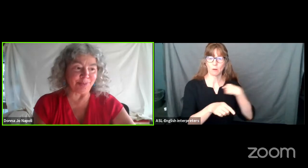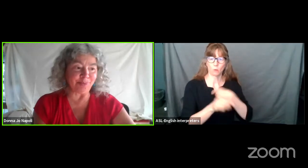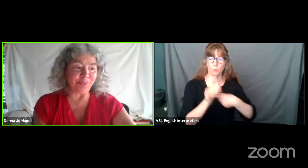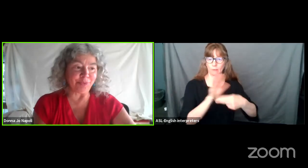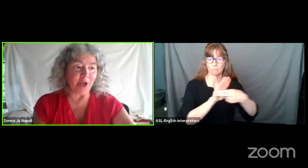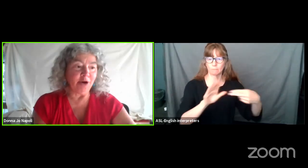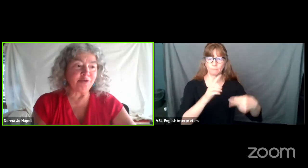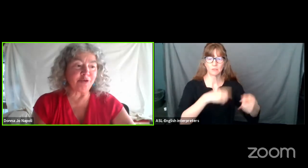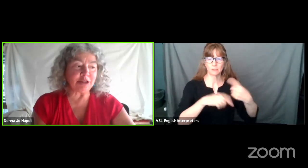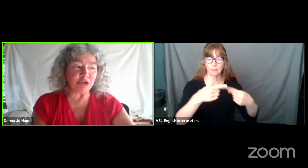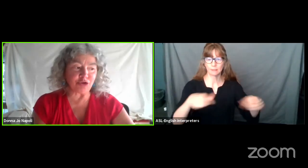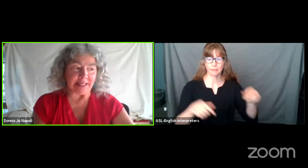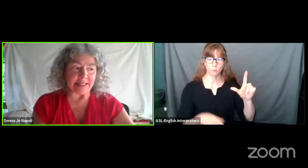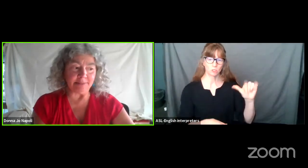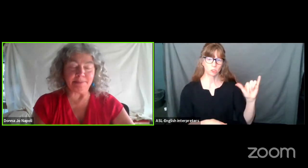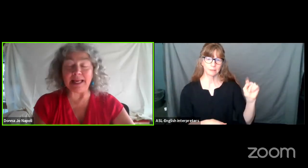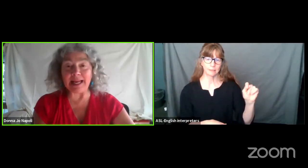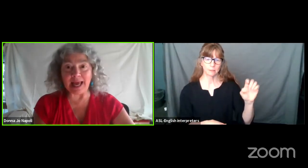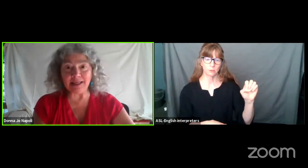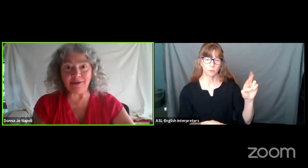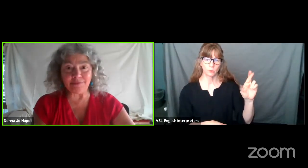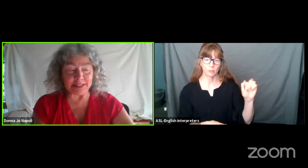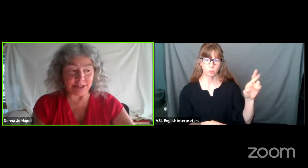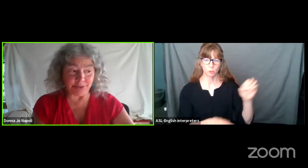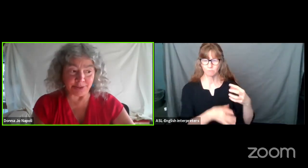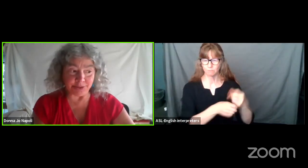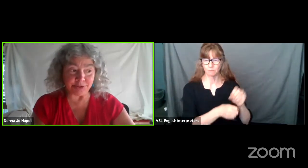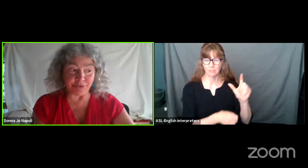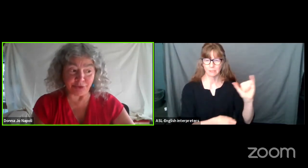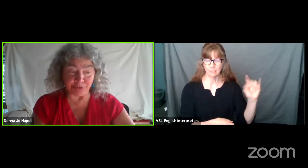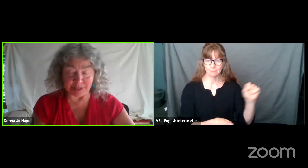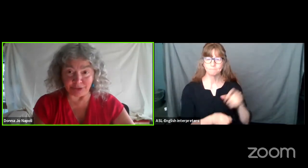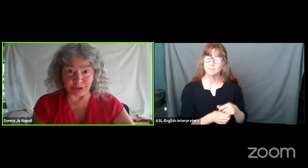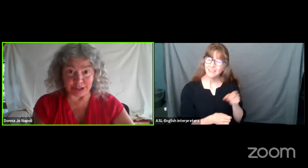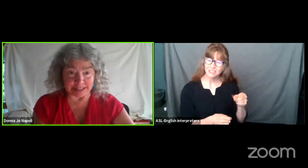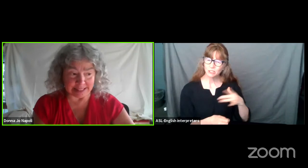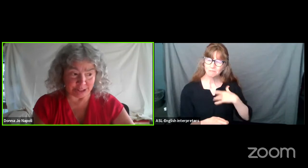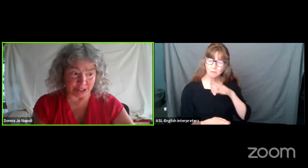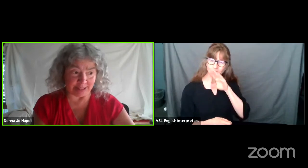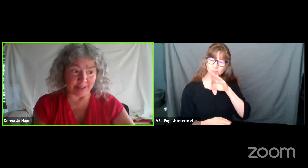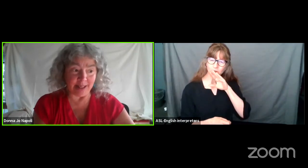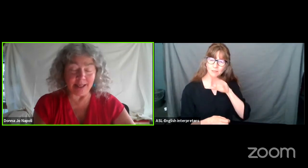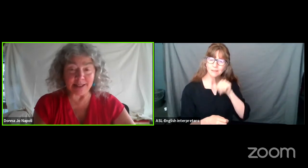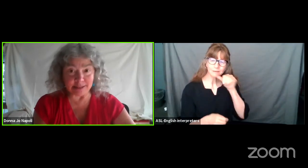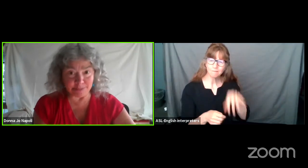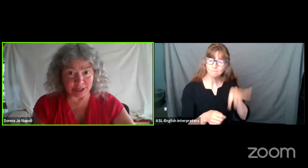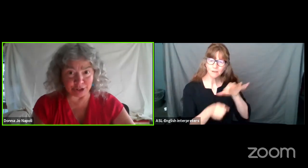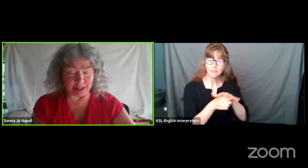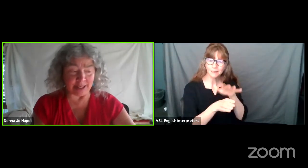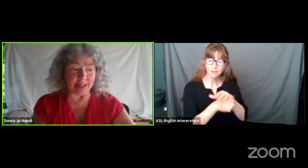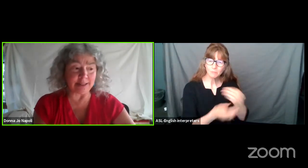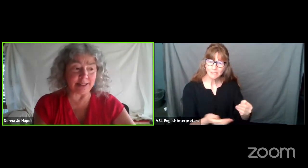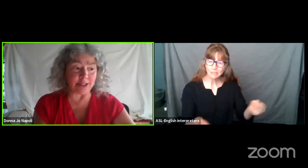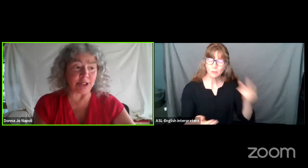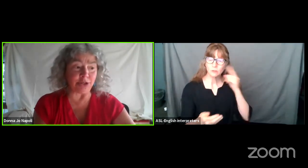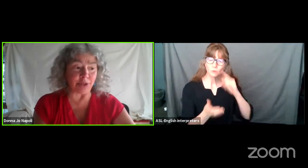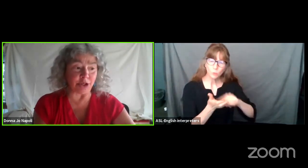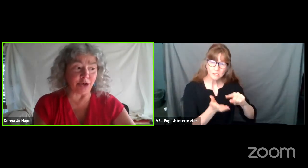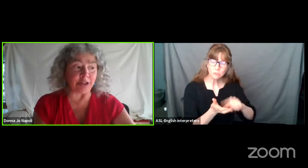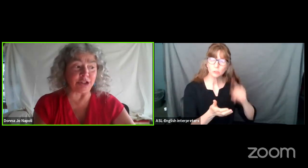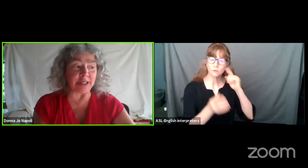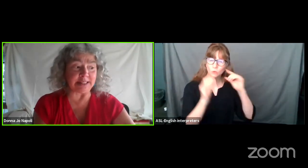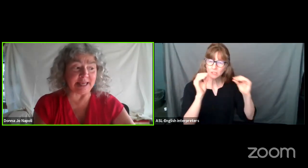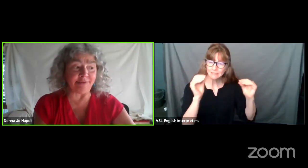literature. Frustrated by lack of materials for research and teaching, especially teaching